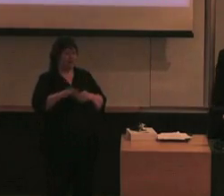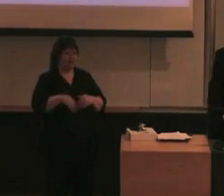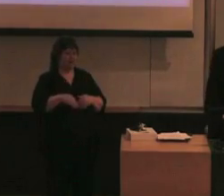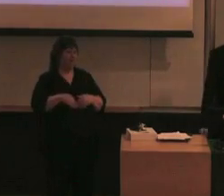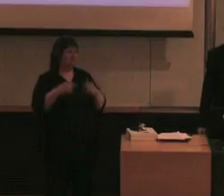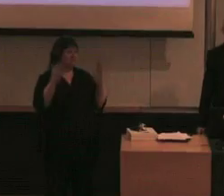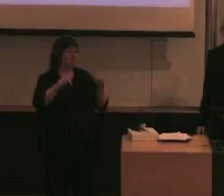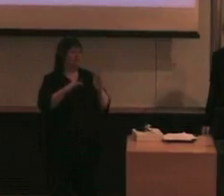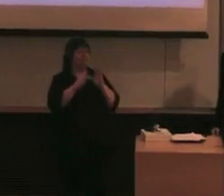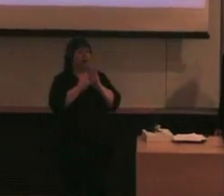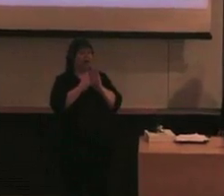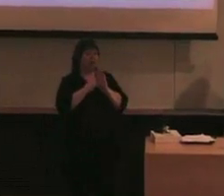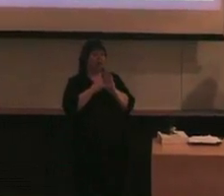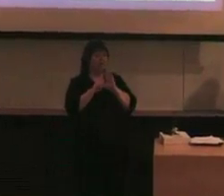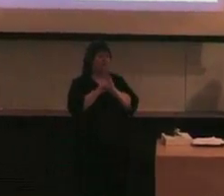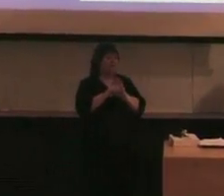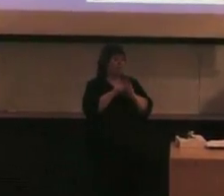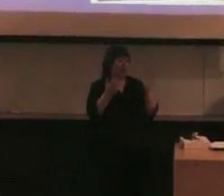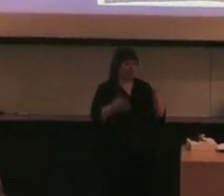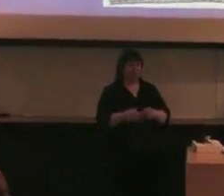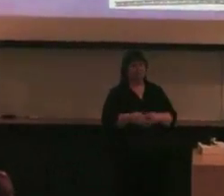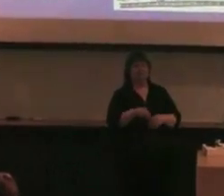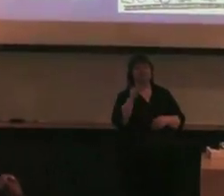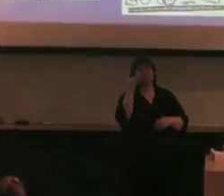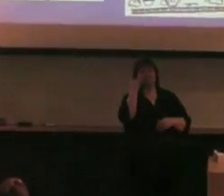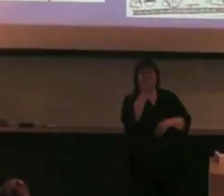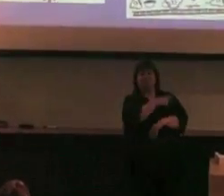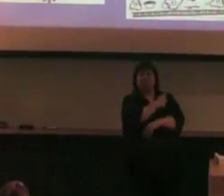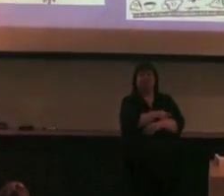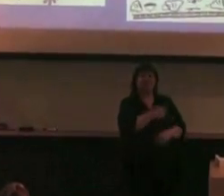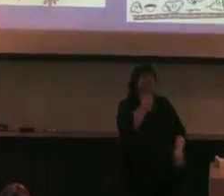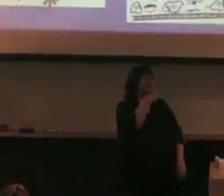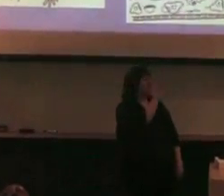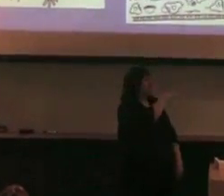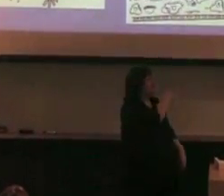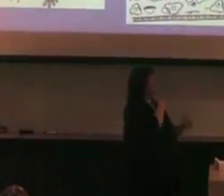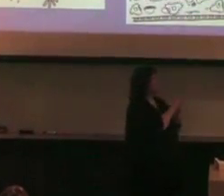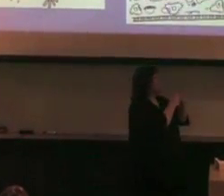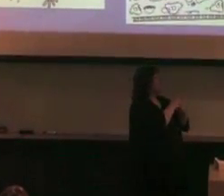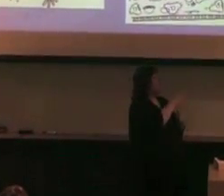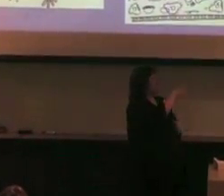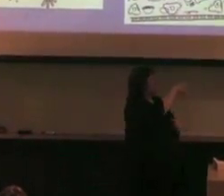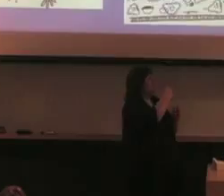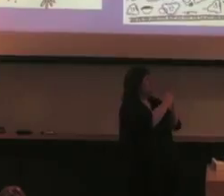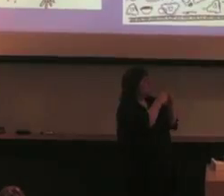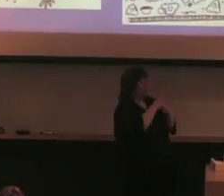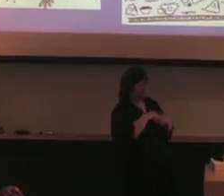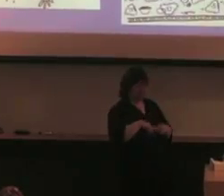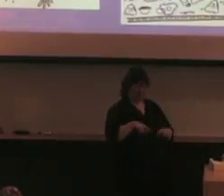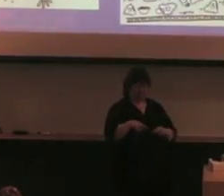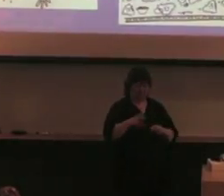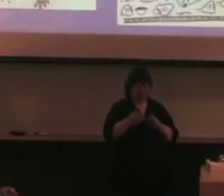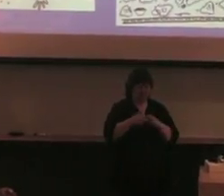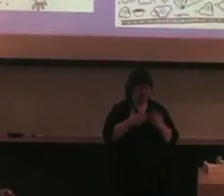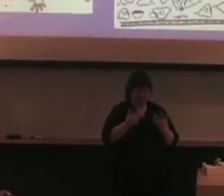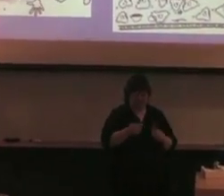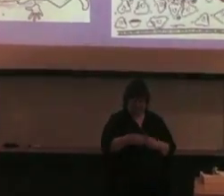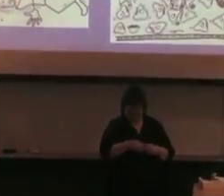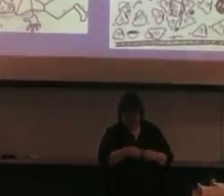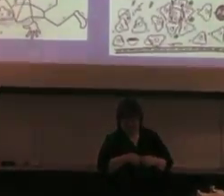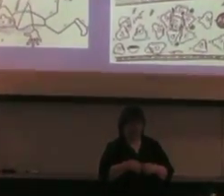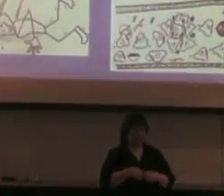Medical symptoms. So let's say a patient comes to you and like, oh, I got a problem, and you try to figure out what's going on with that